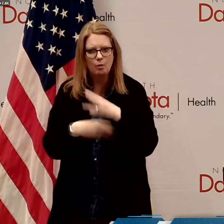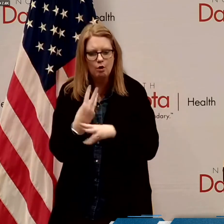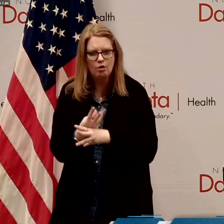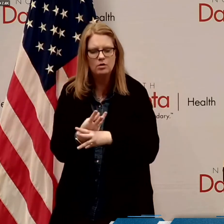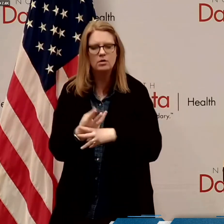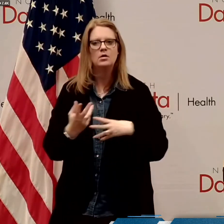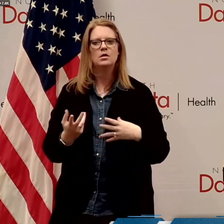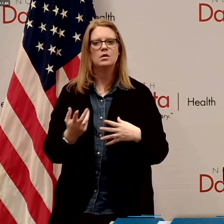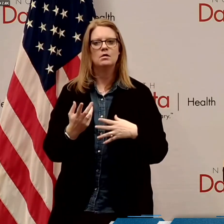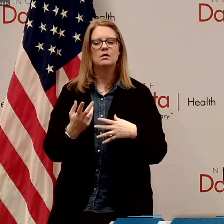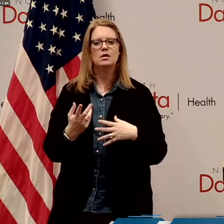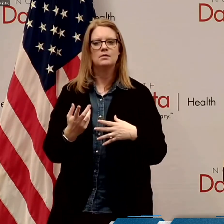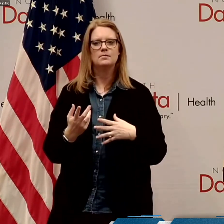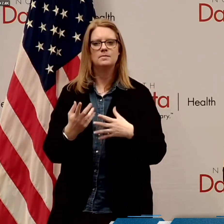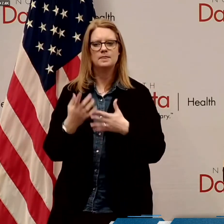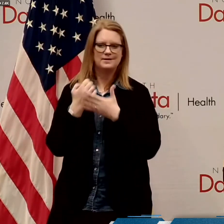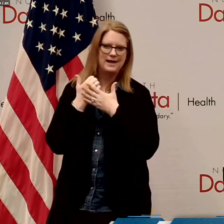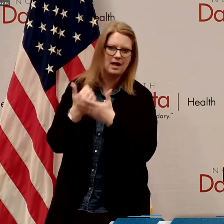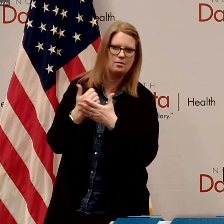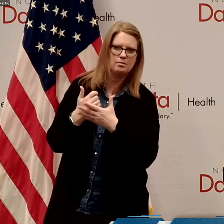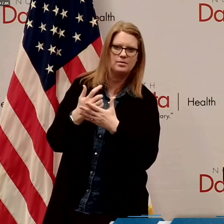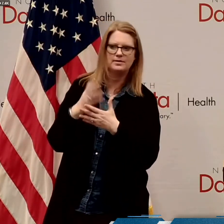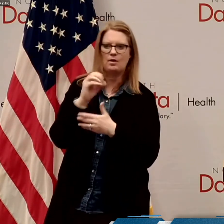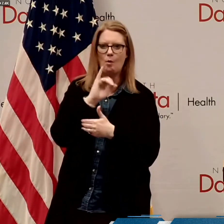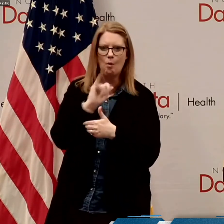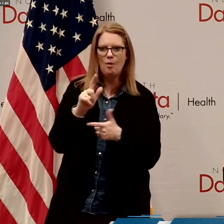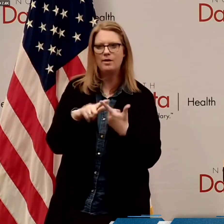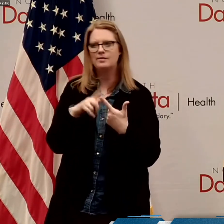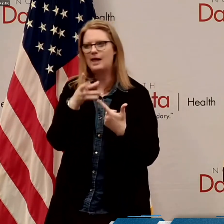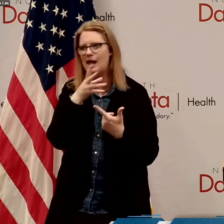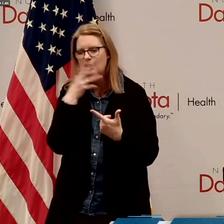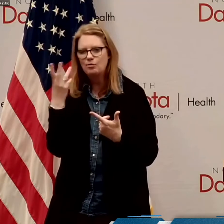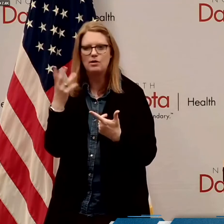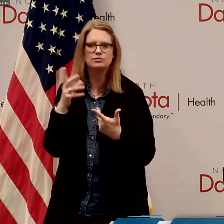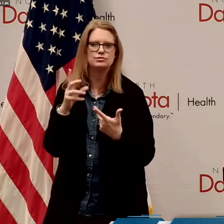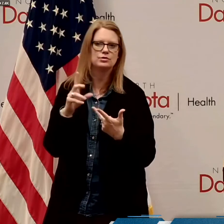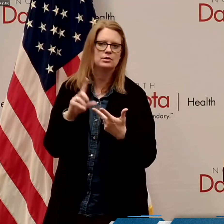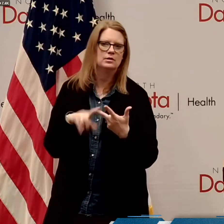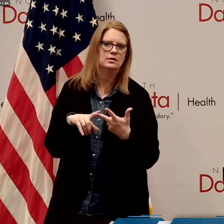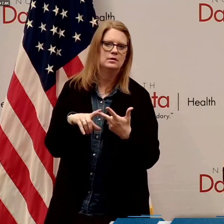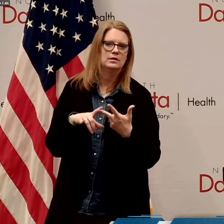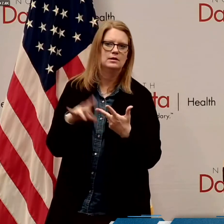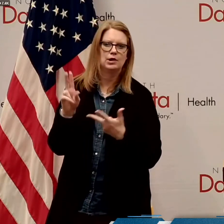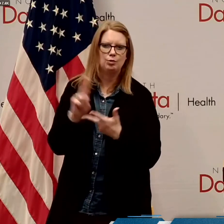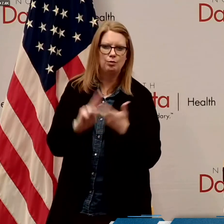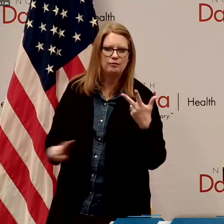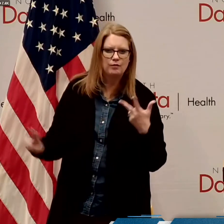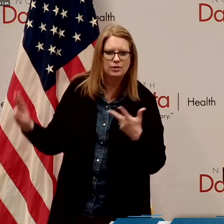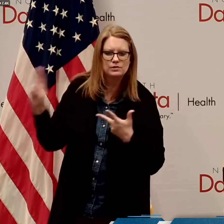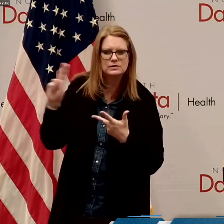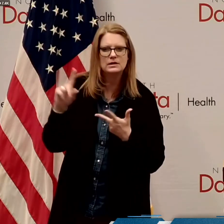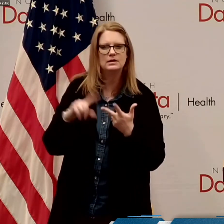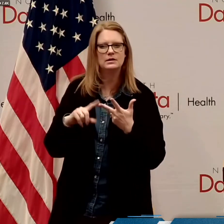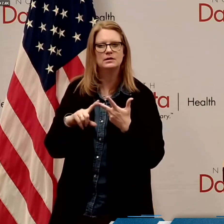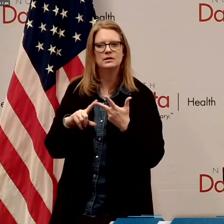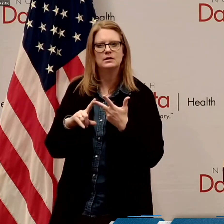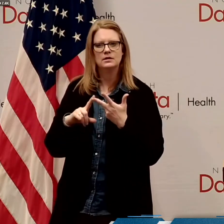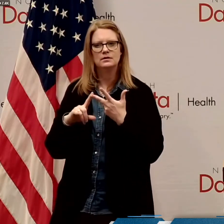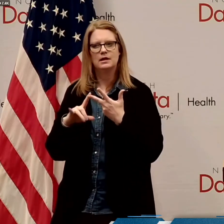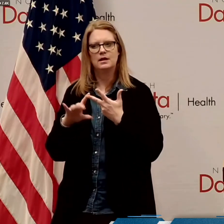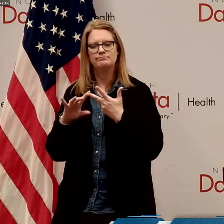mission in global economy and oil. We do it in agriculture. We've got universities that have span and